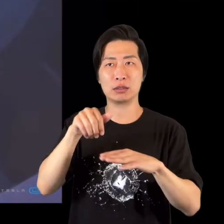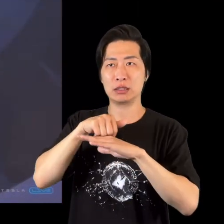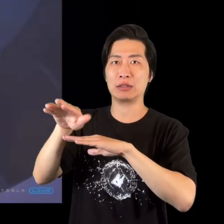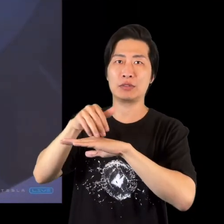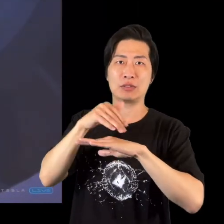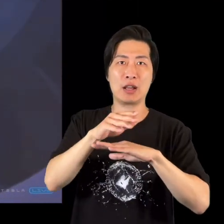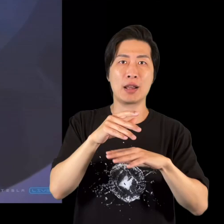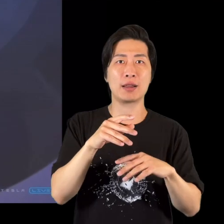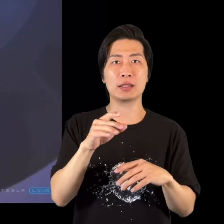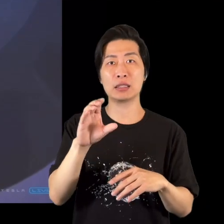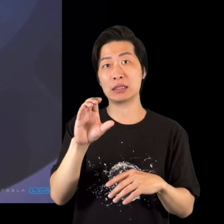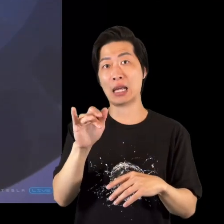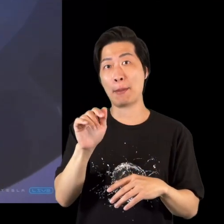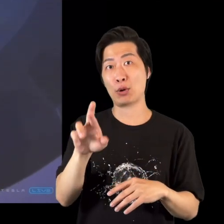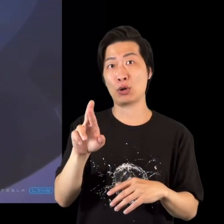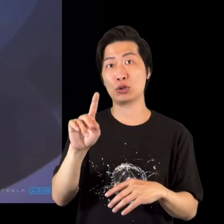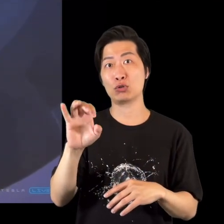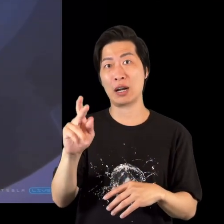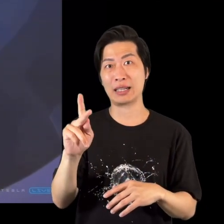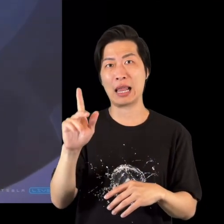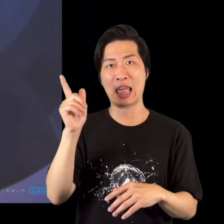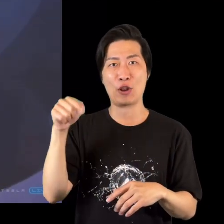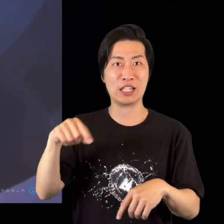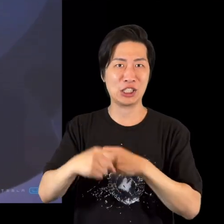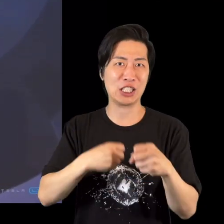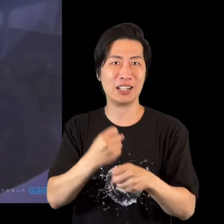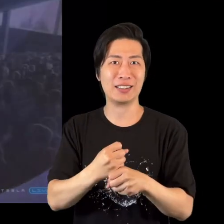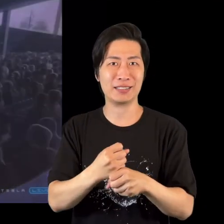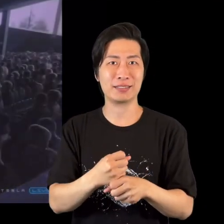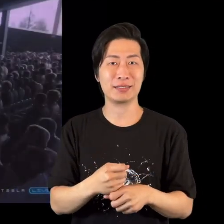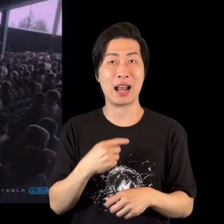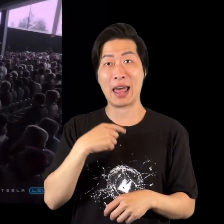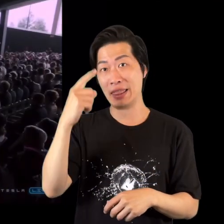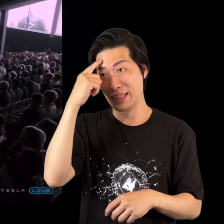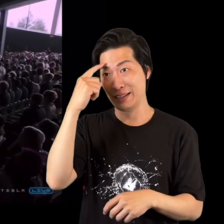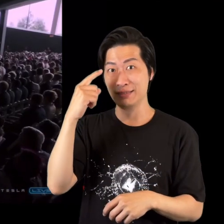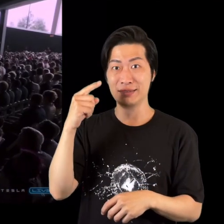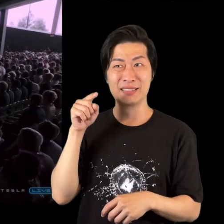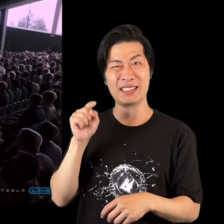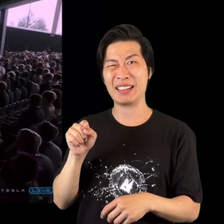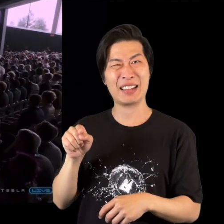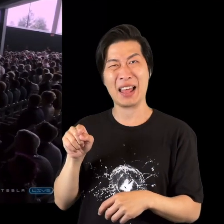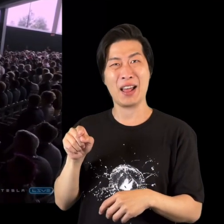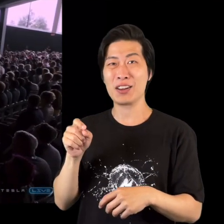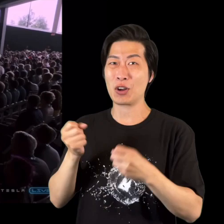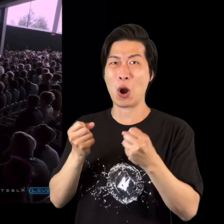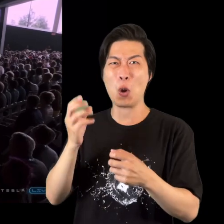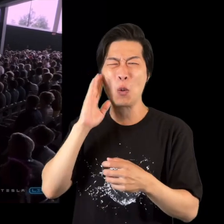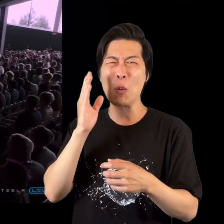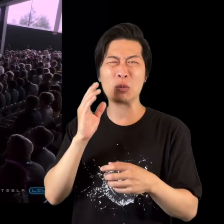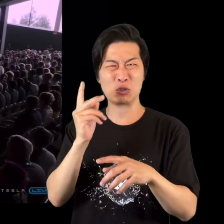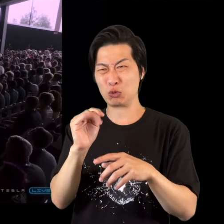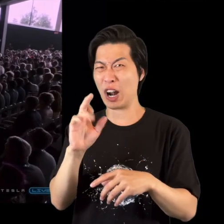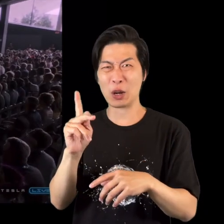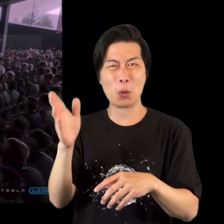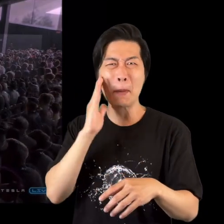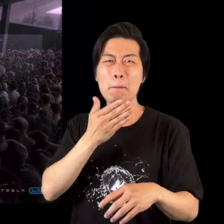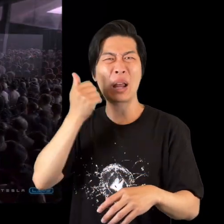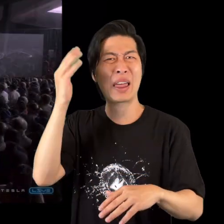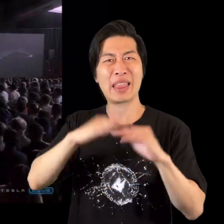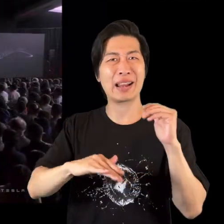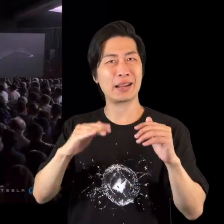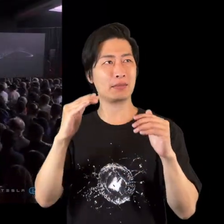to start delivering production Cybertrucks later this year, and I think the product, if anything, is better than